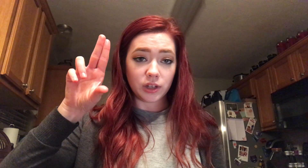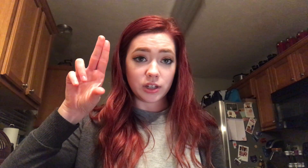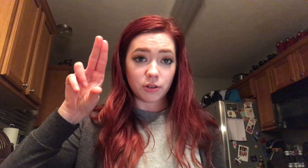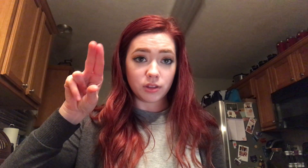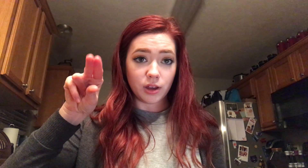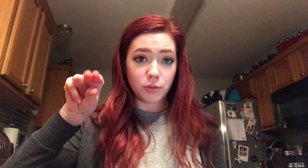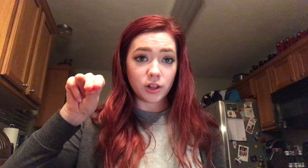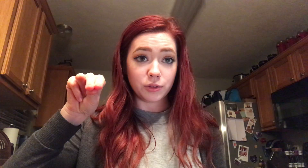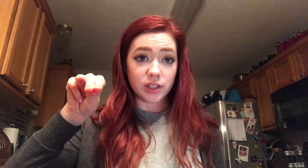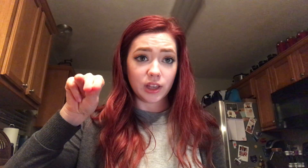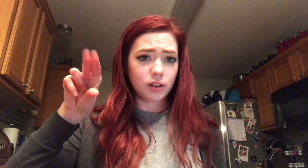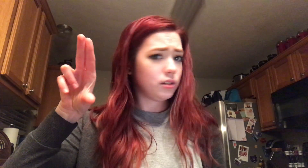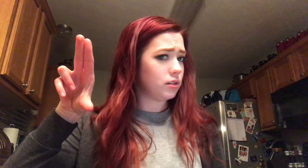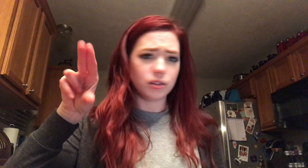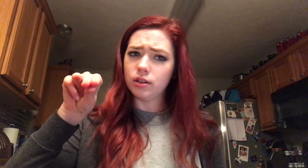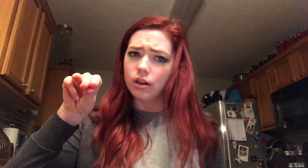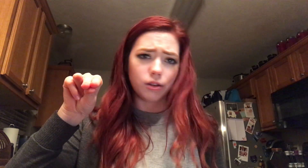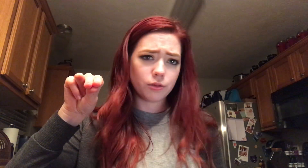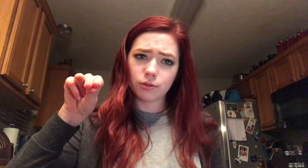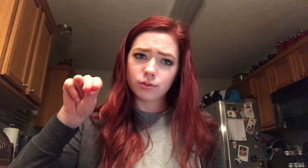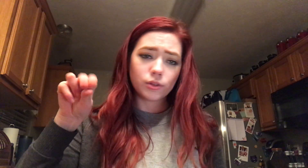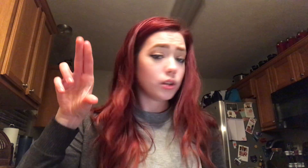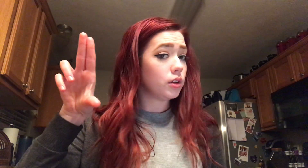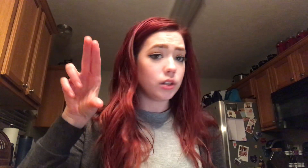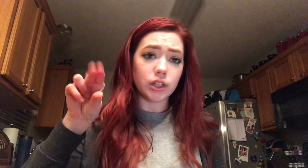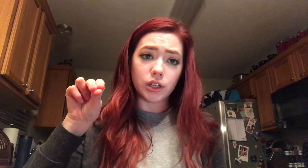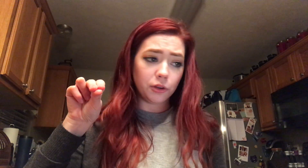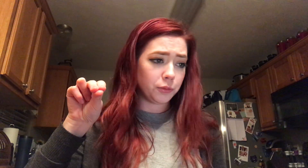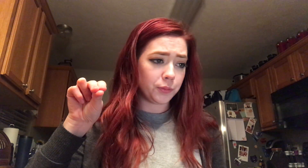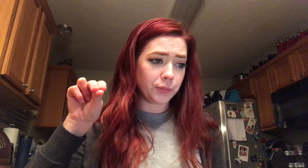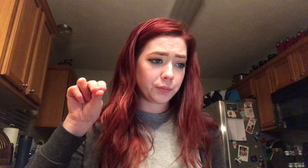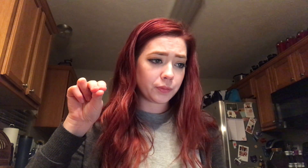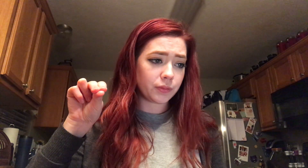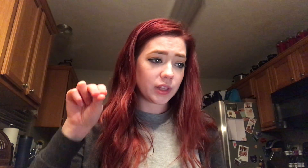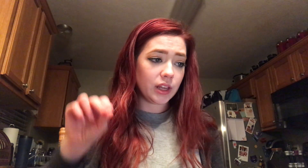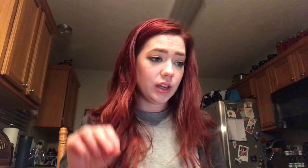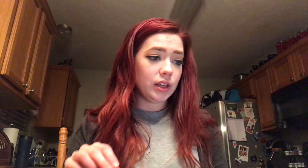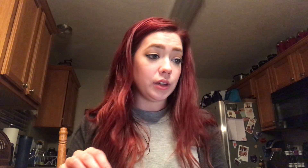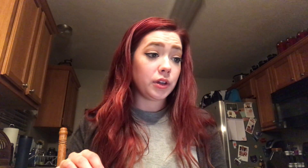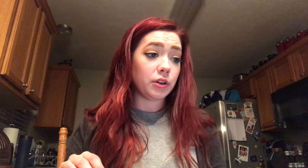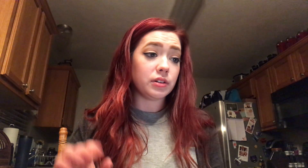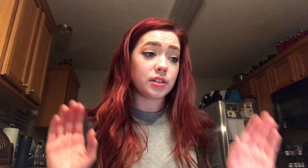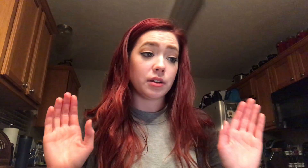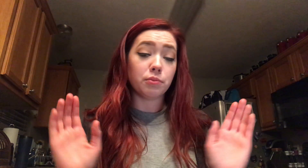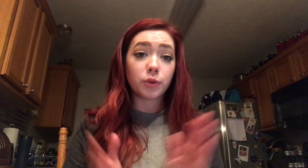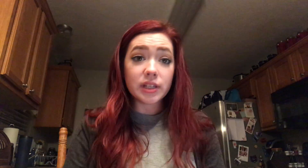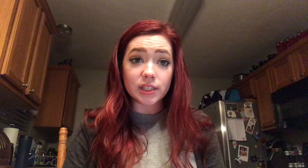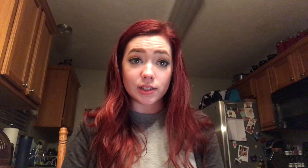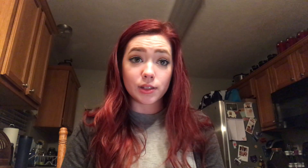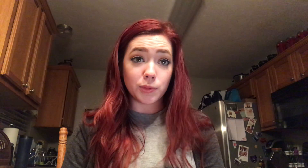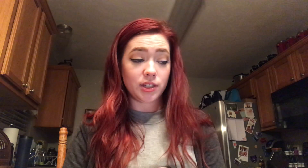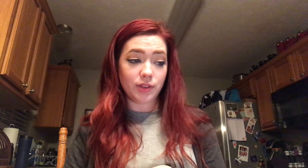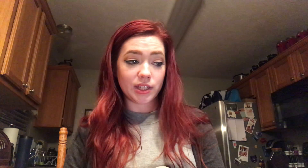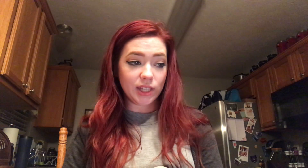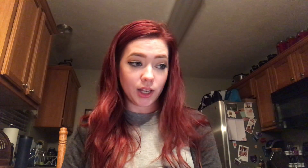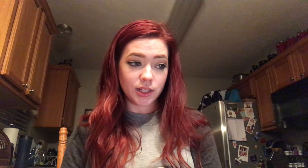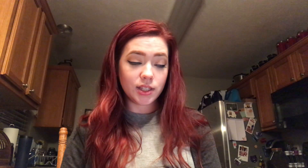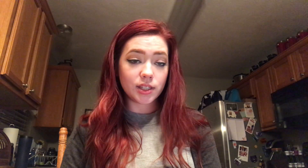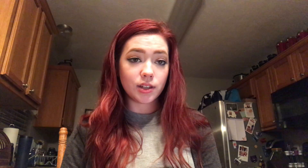to your thumb, closing in, no, no. Now here are some barista specific signs.